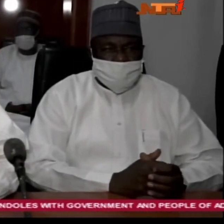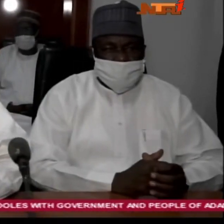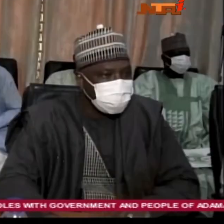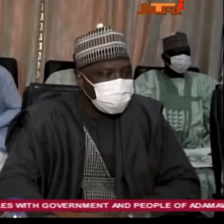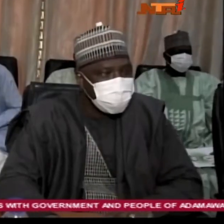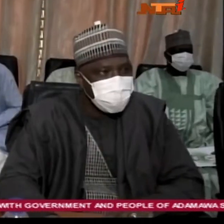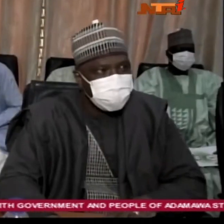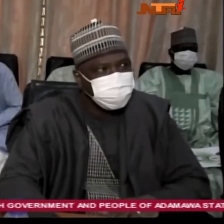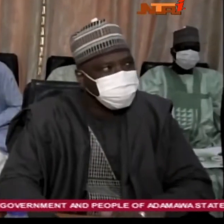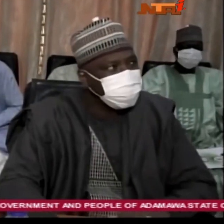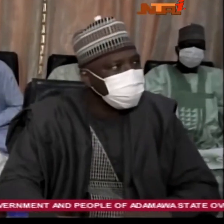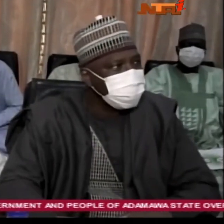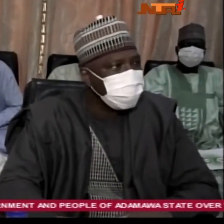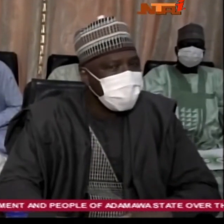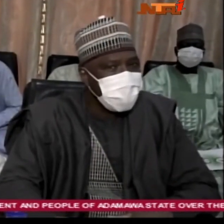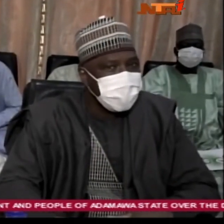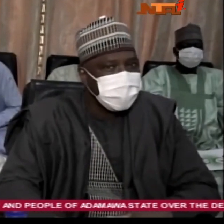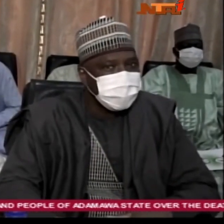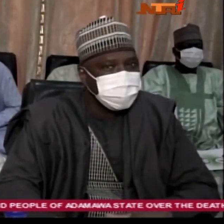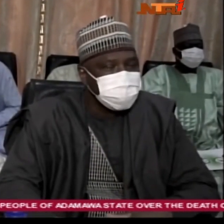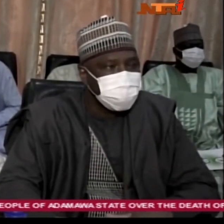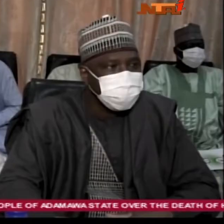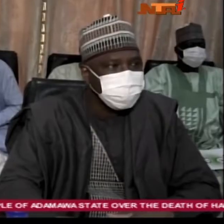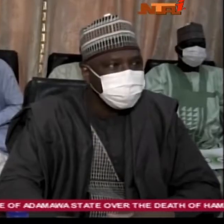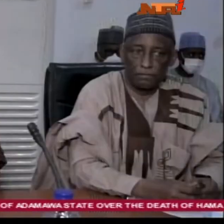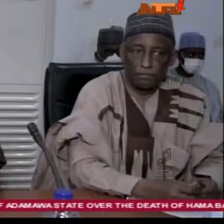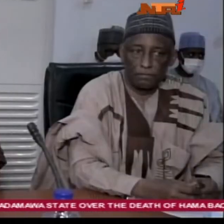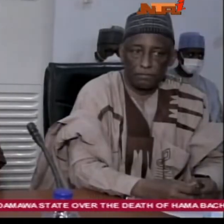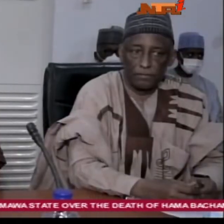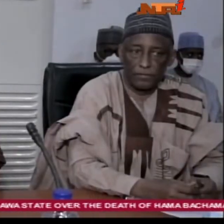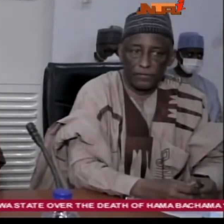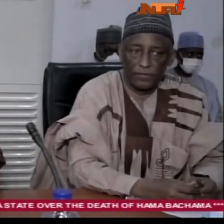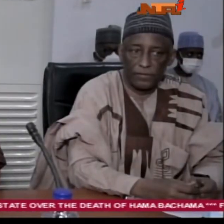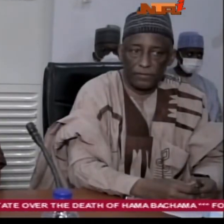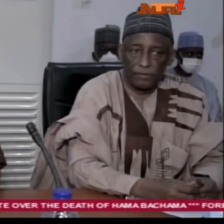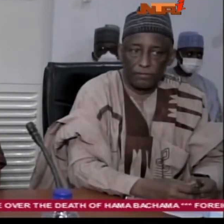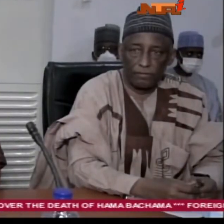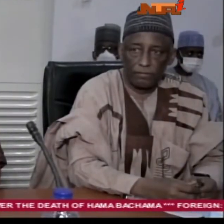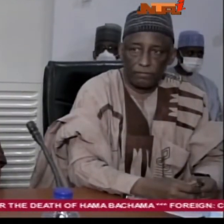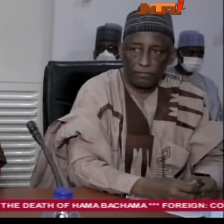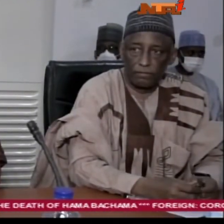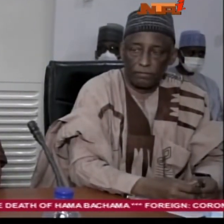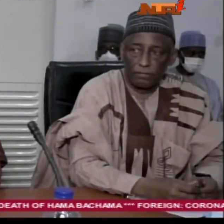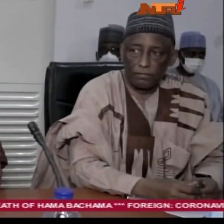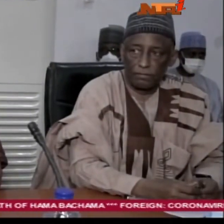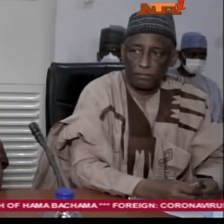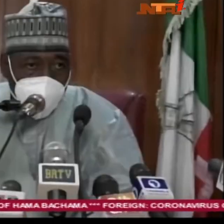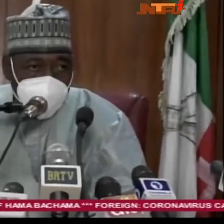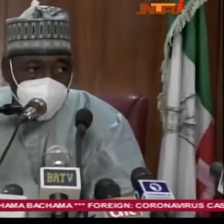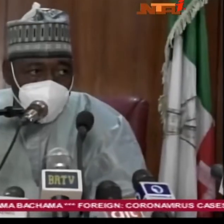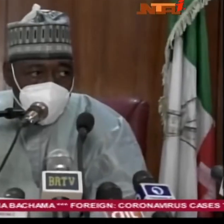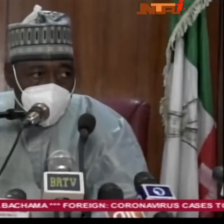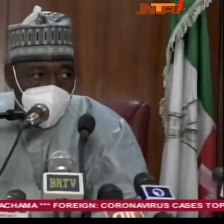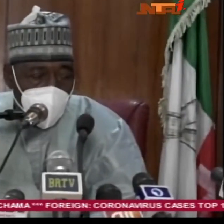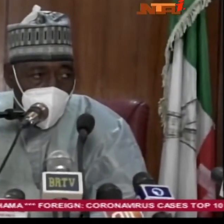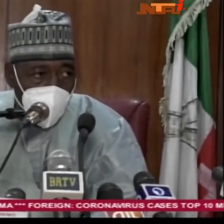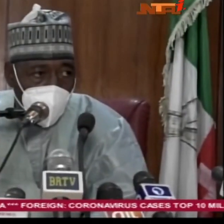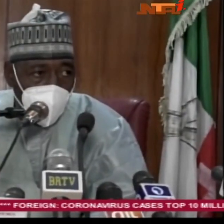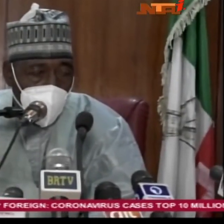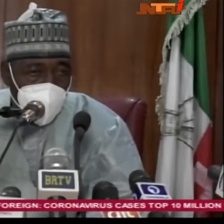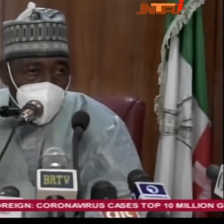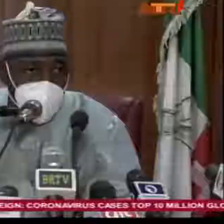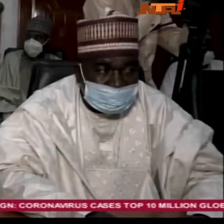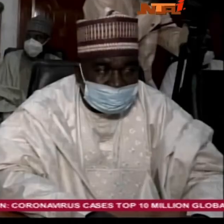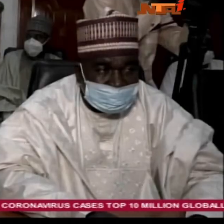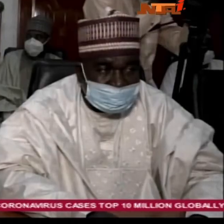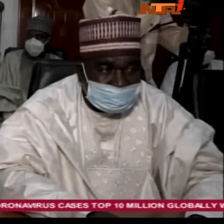situation, seeking collaboration with the higher command of the security architecture to end the insurgency, adding that the governor has been a source of inspiration to all the people